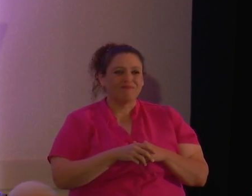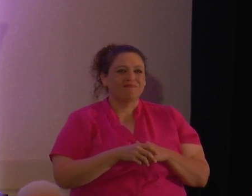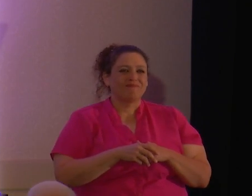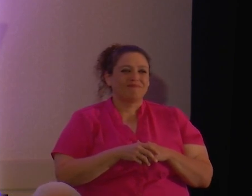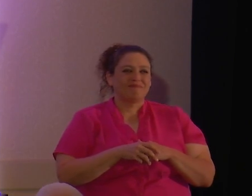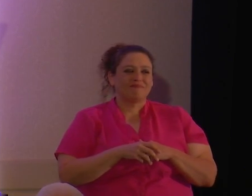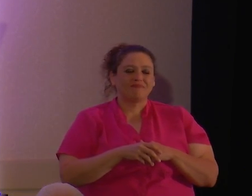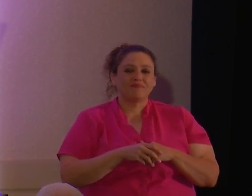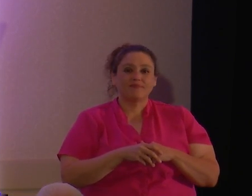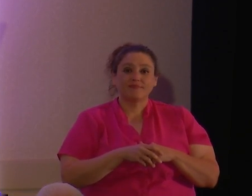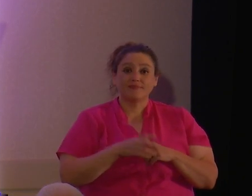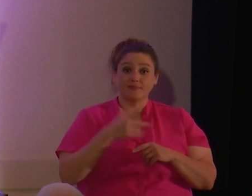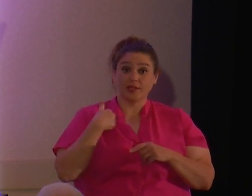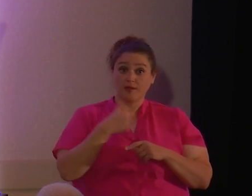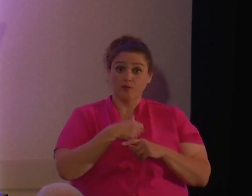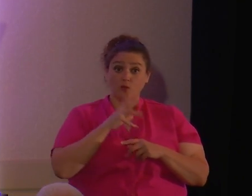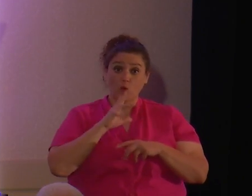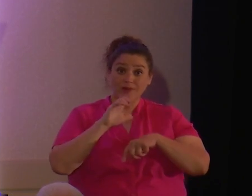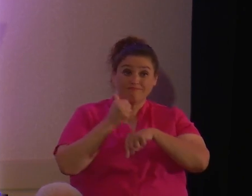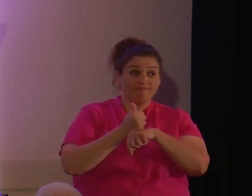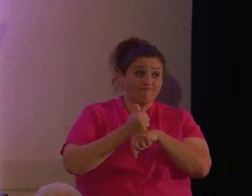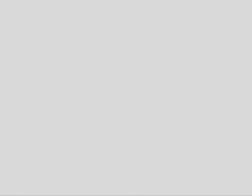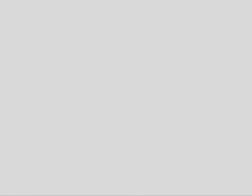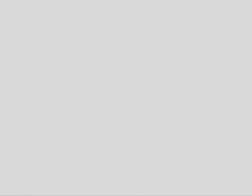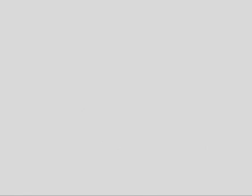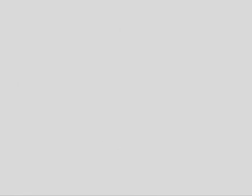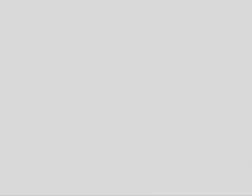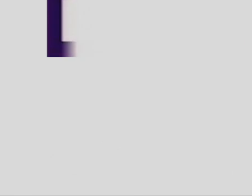So we're making an atheist television station.